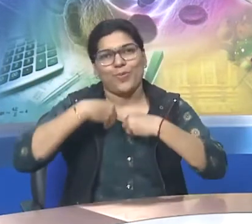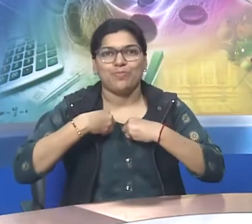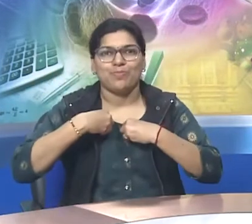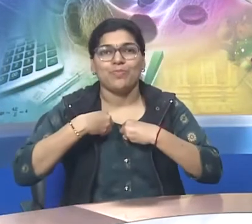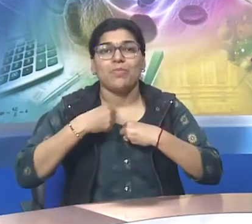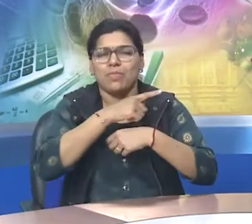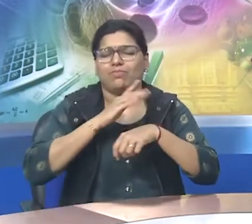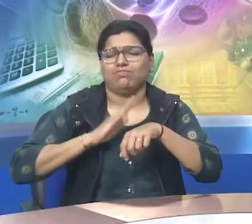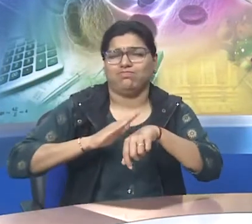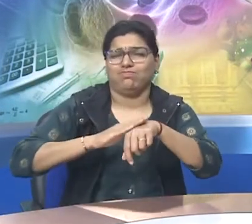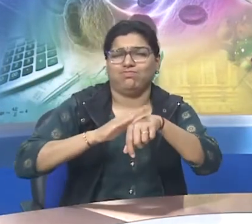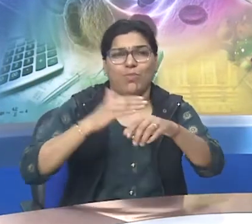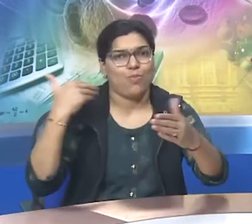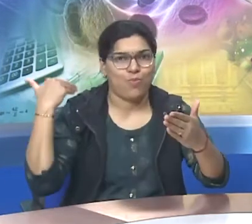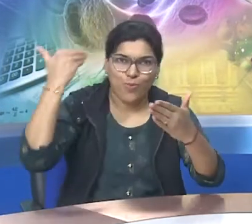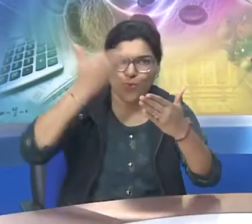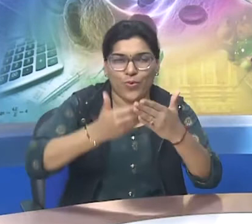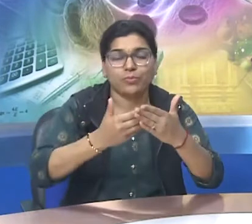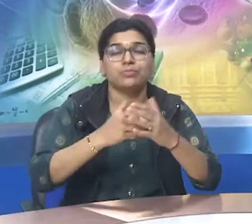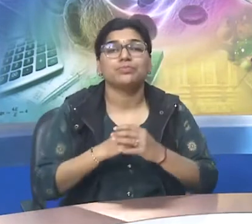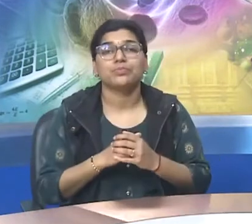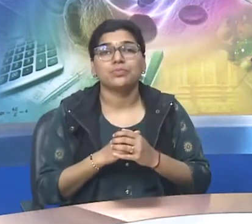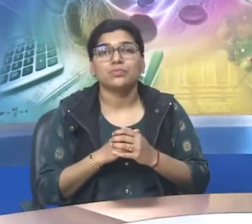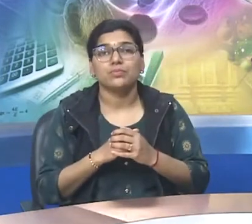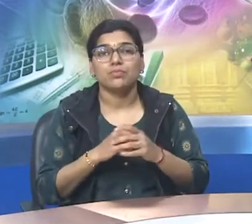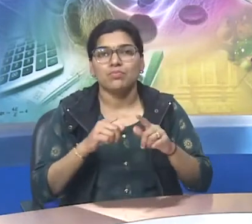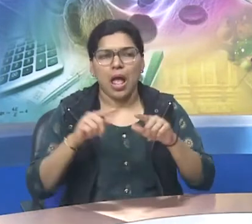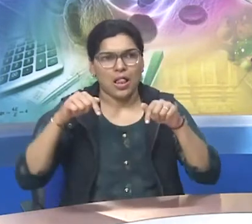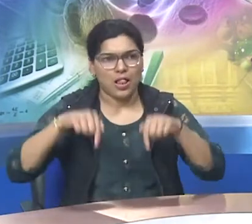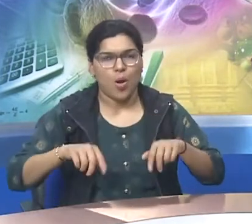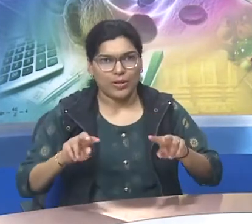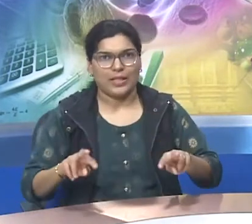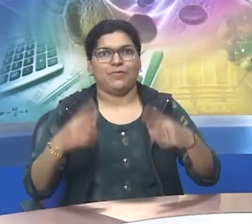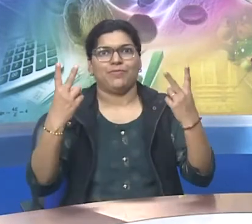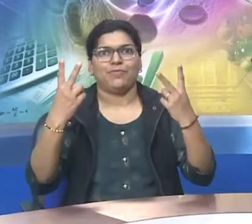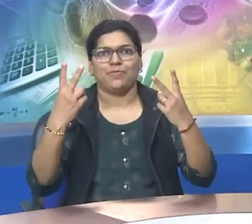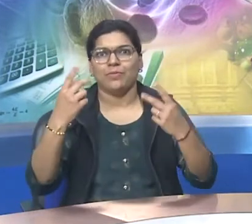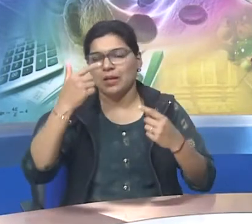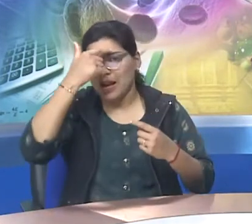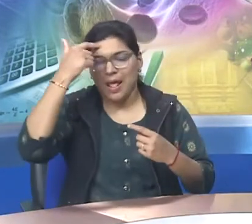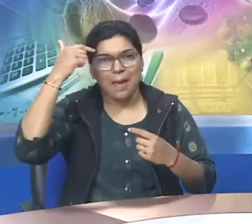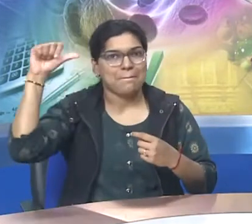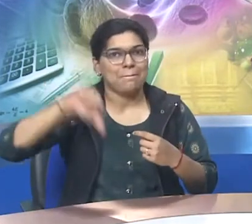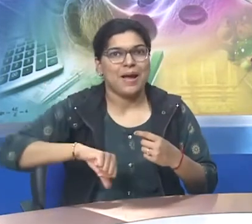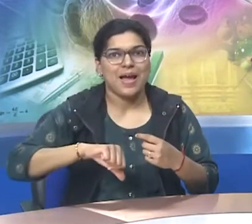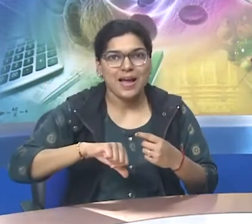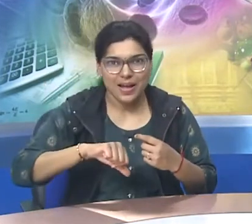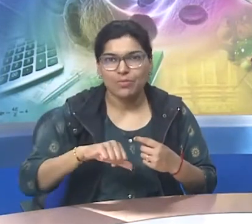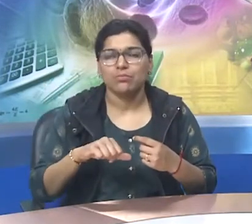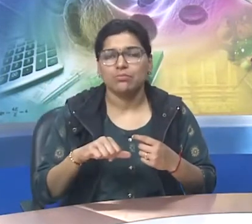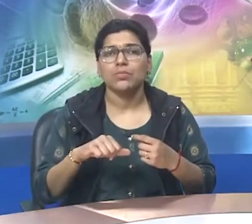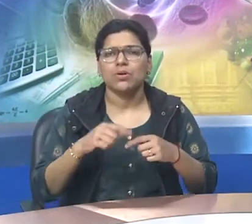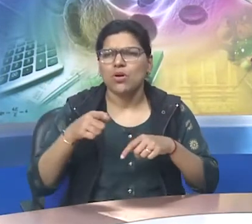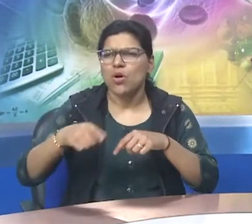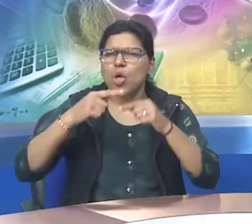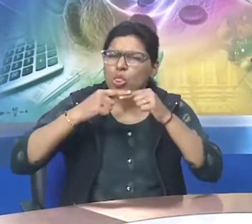she remembers some few of the memories. But now, unfortunately,